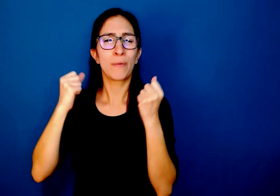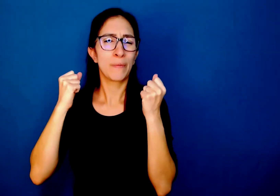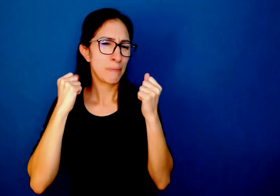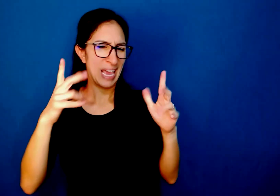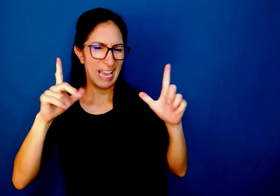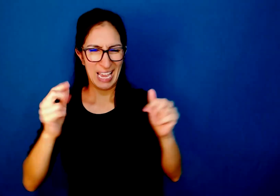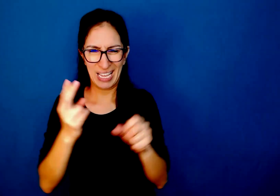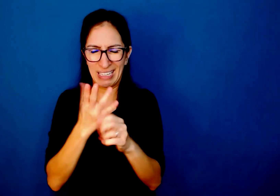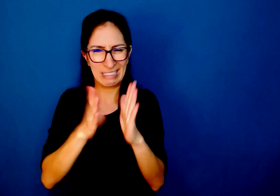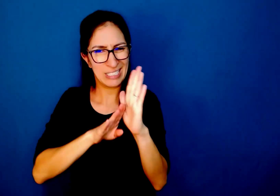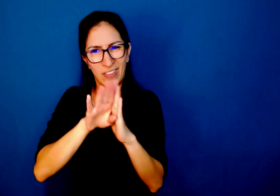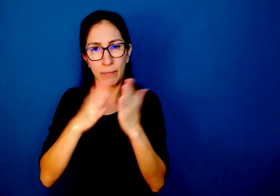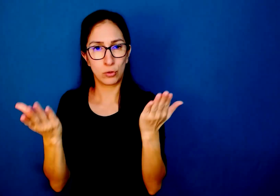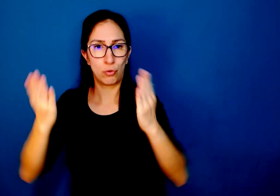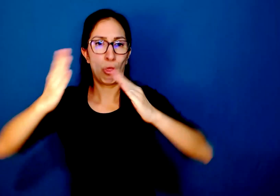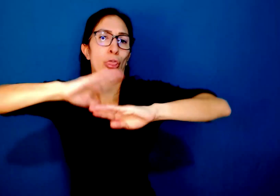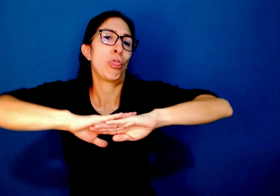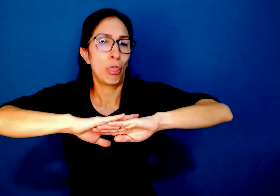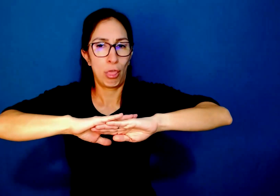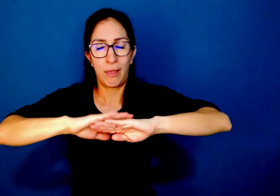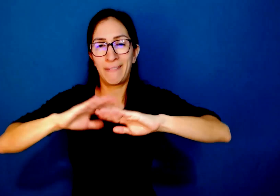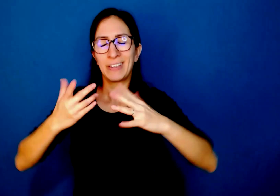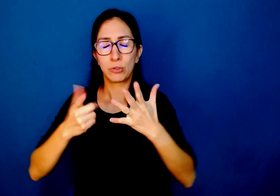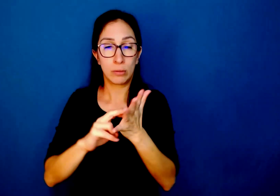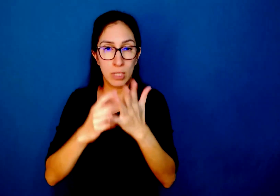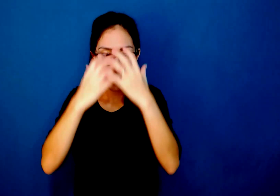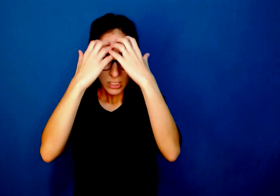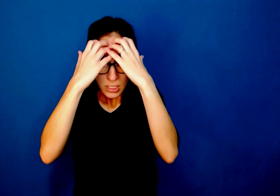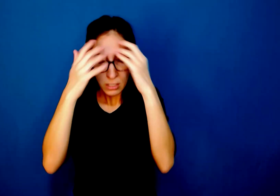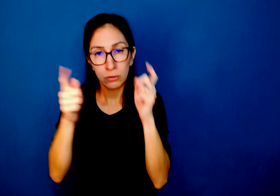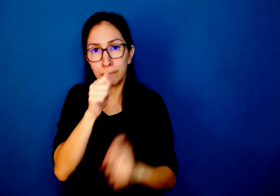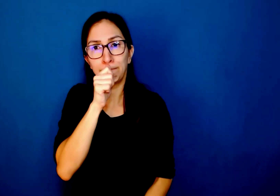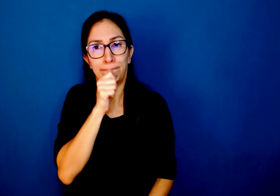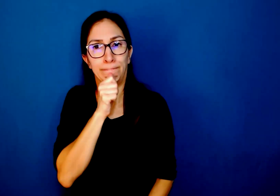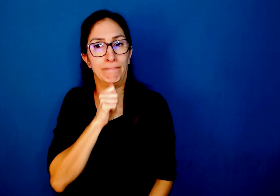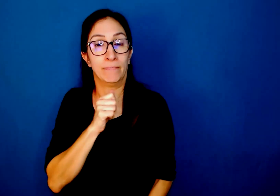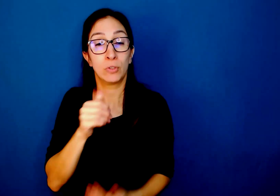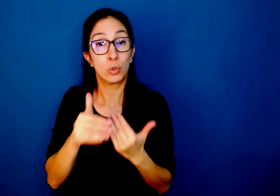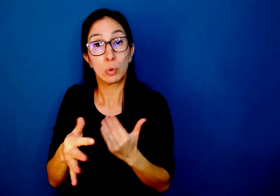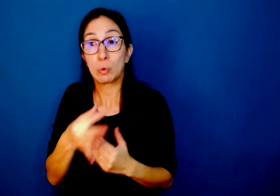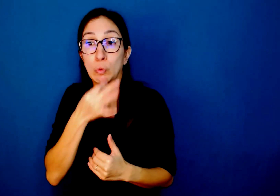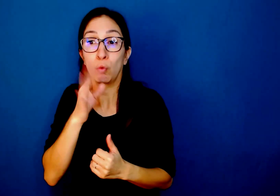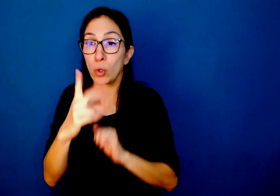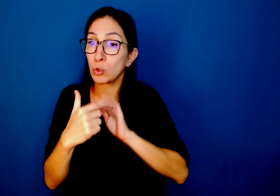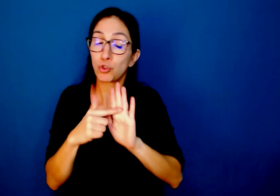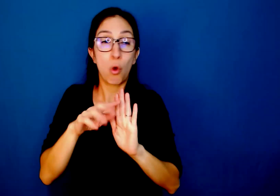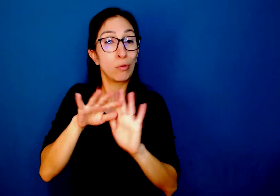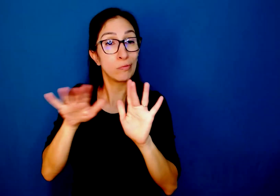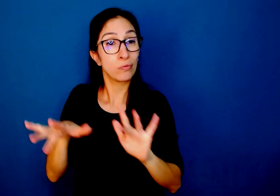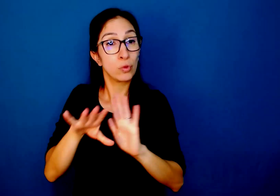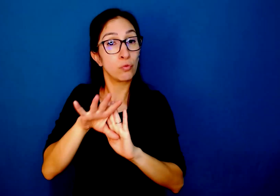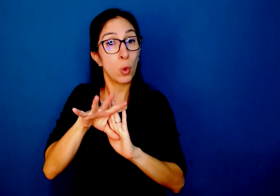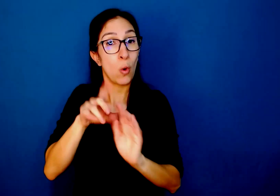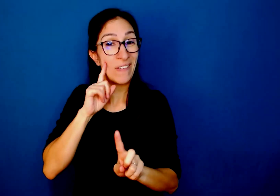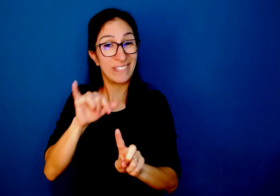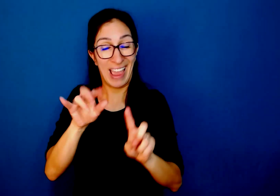make navigation a headache. So in a second, we'll play a recording of a page uh, where